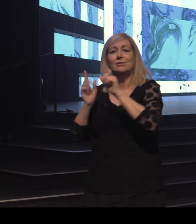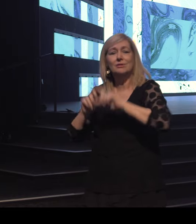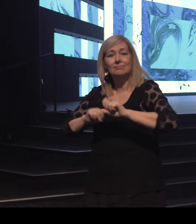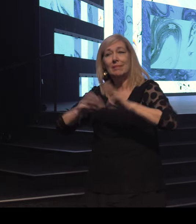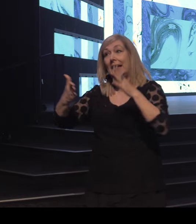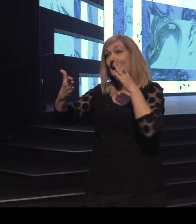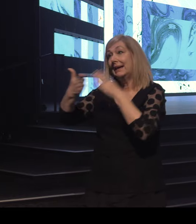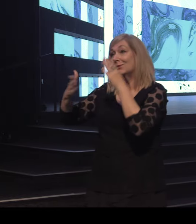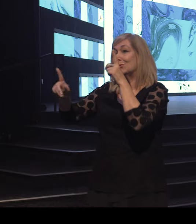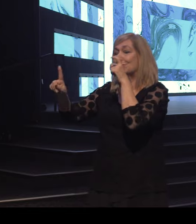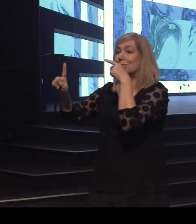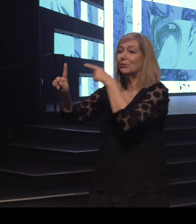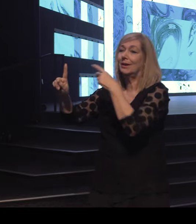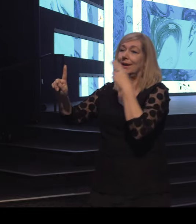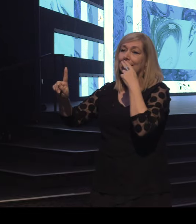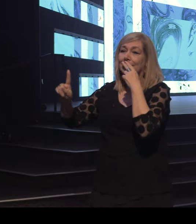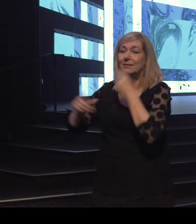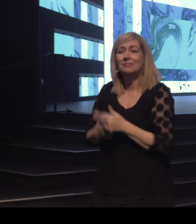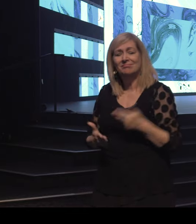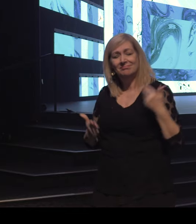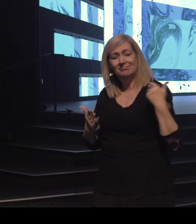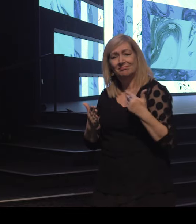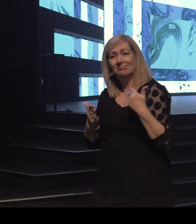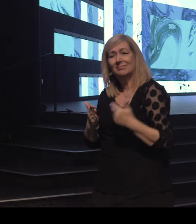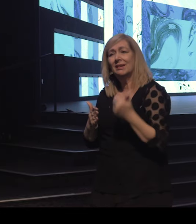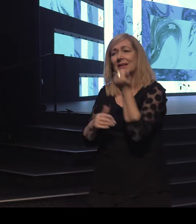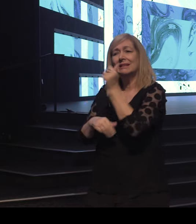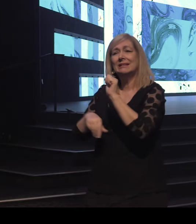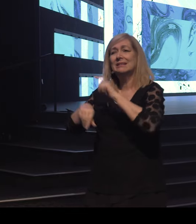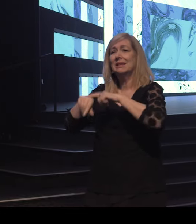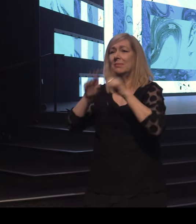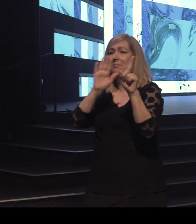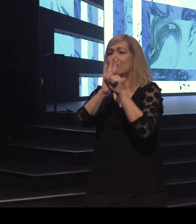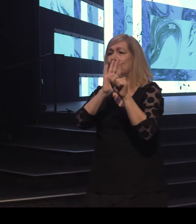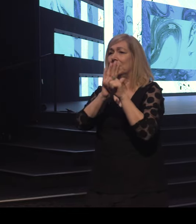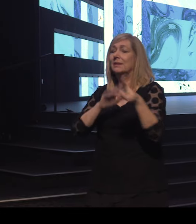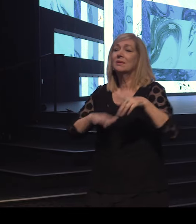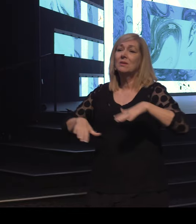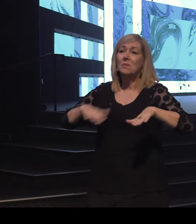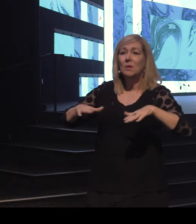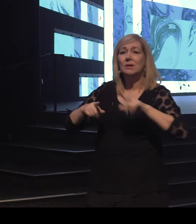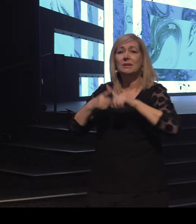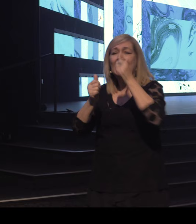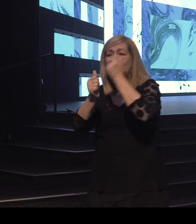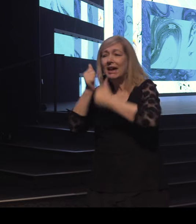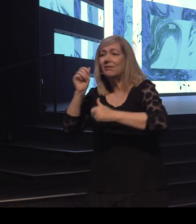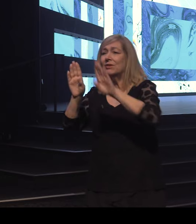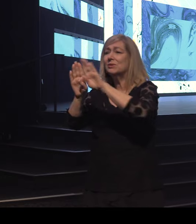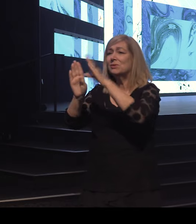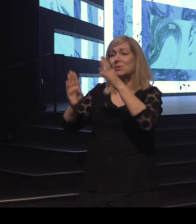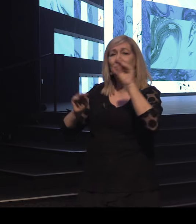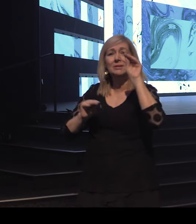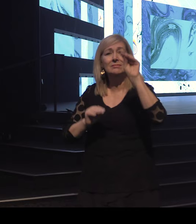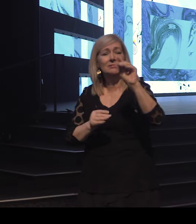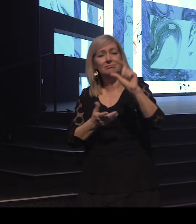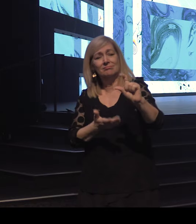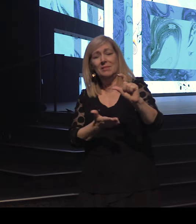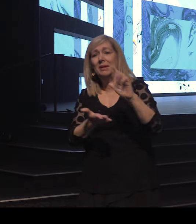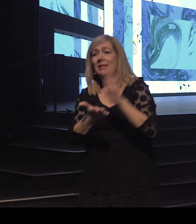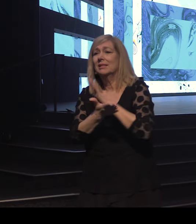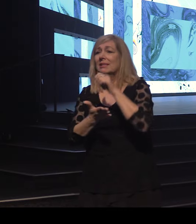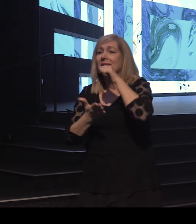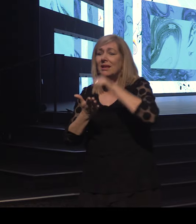against Hitler. With only minutes left before the bell would ring, they walked up to every single door and put a stack of these